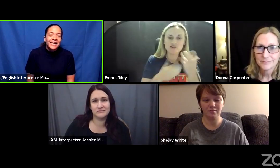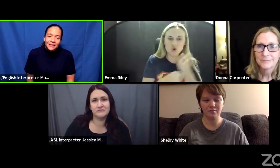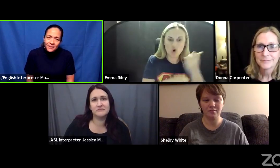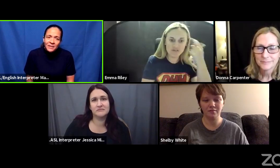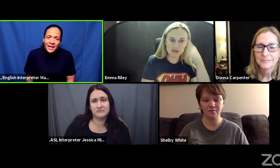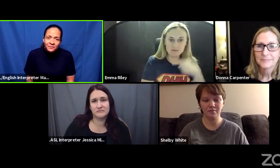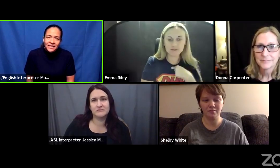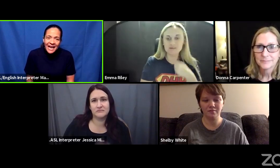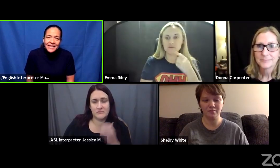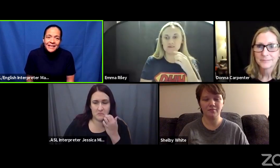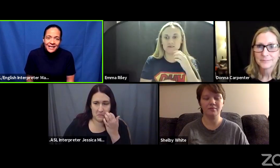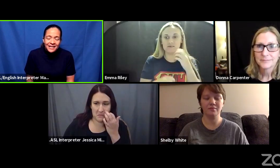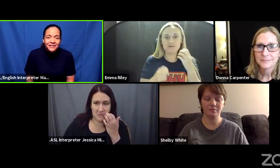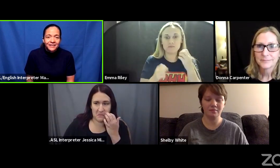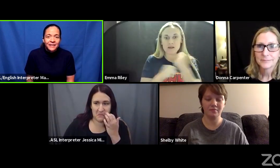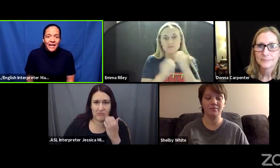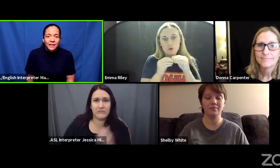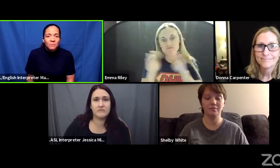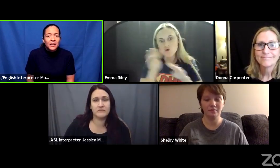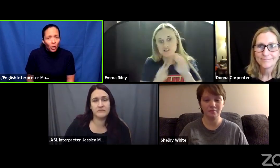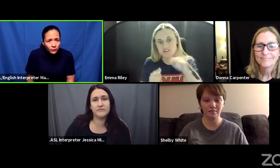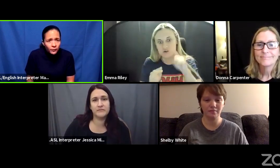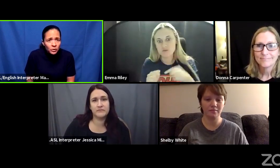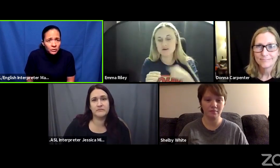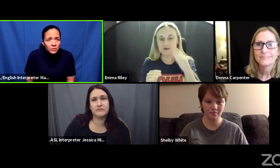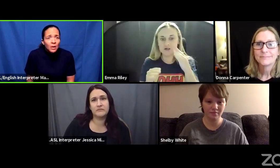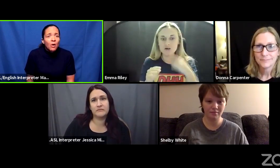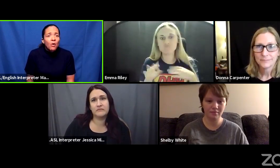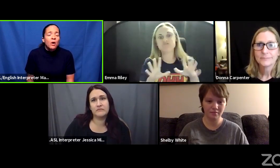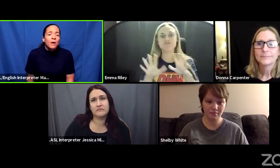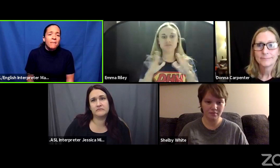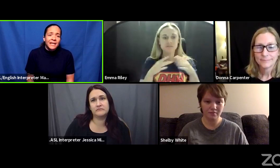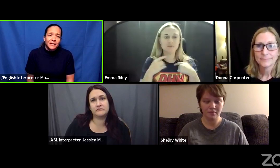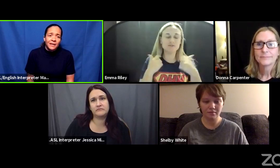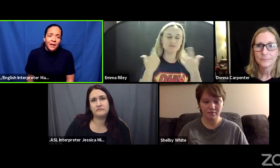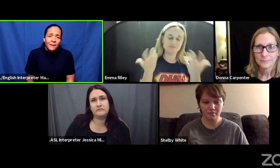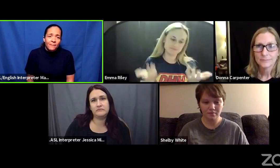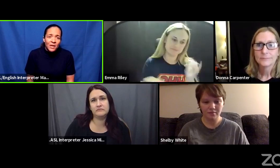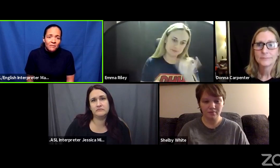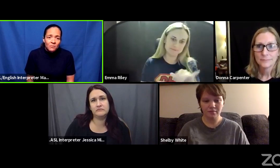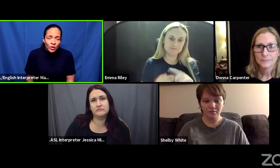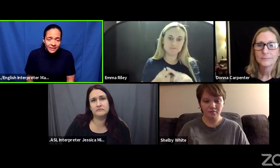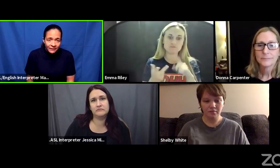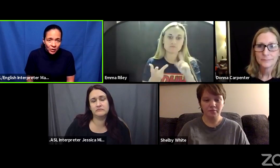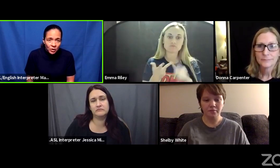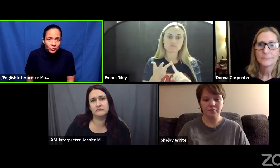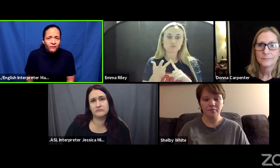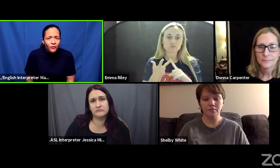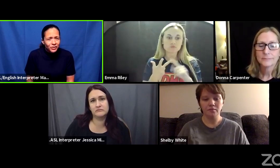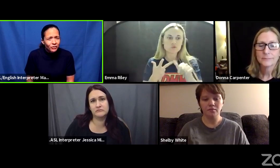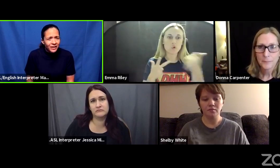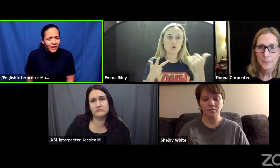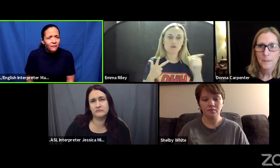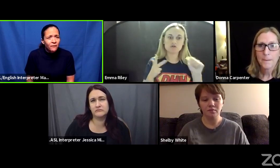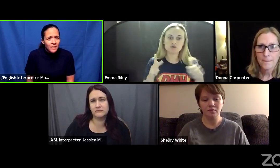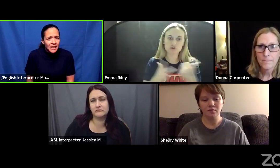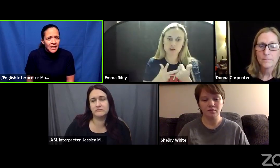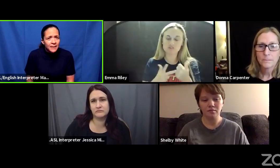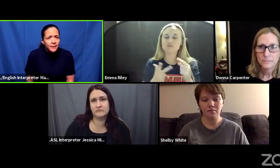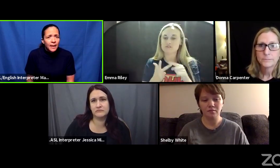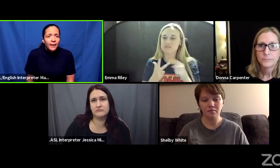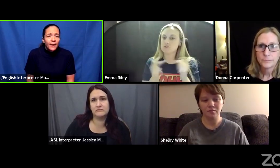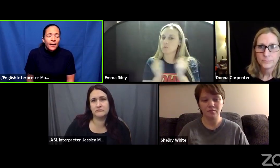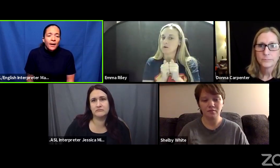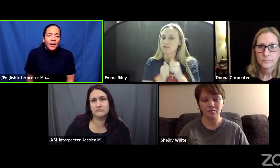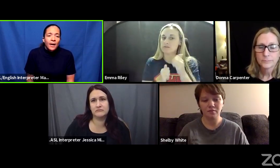they sometimes say things that can be hurtful or make it even more difficult and frustrating for